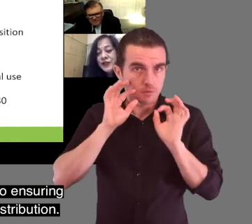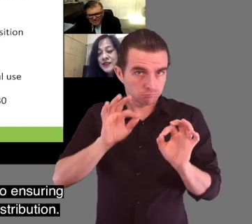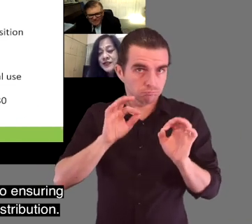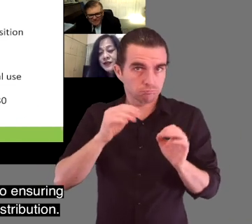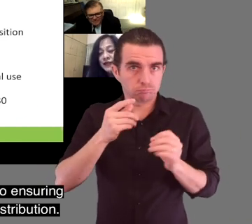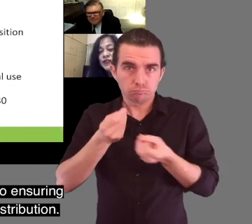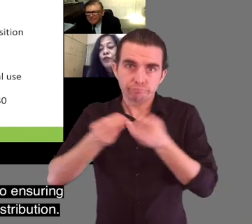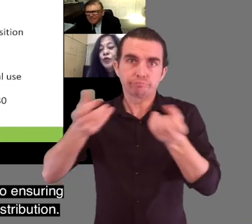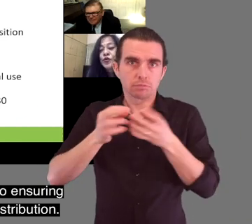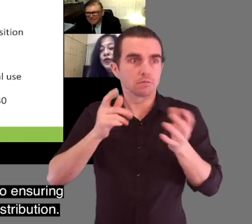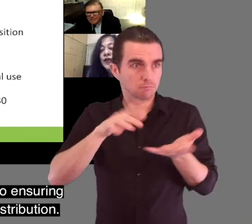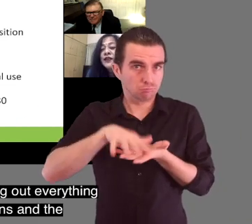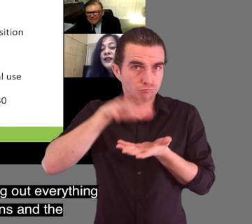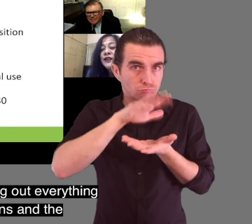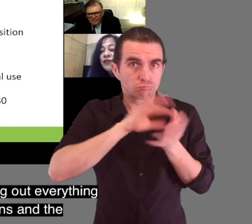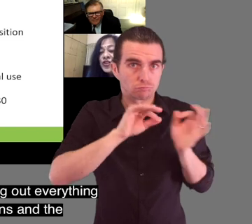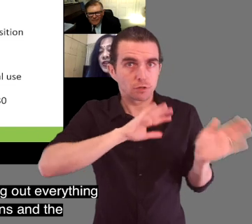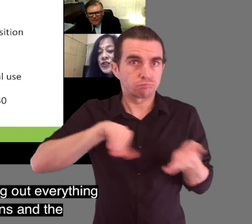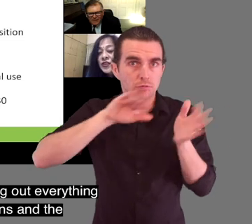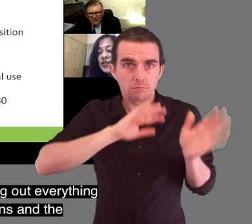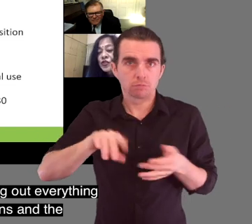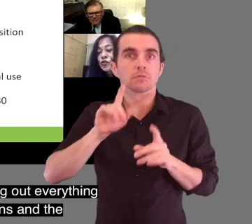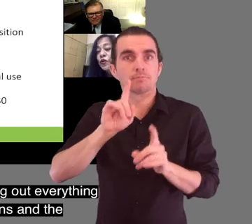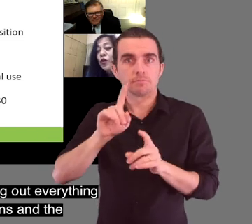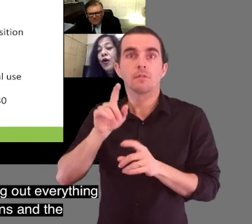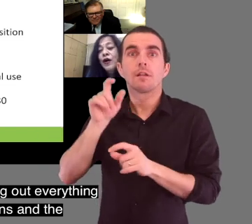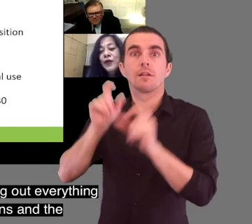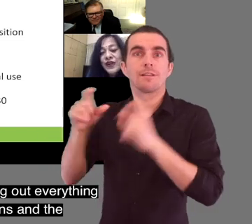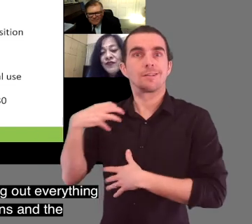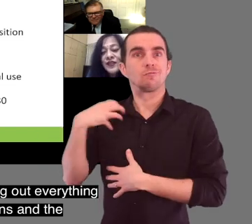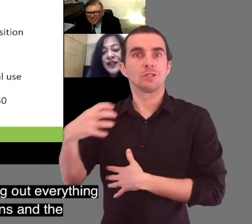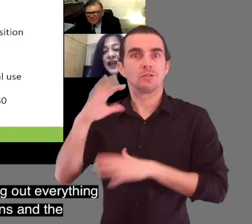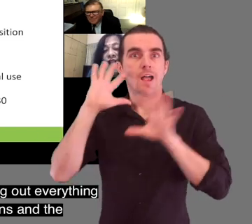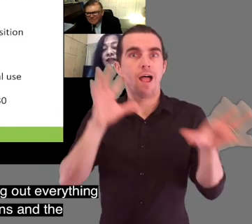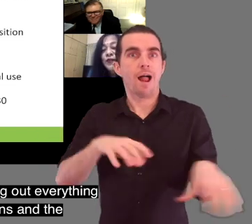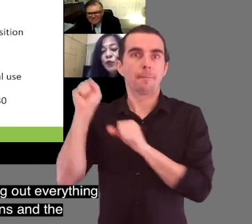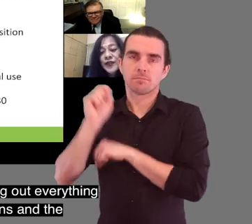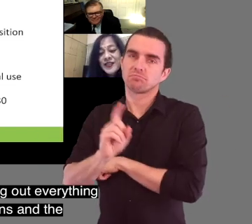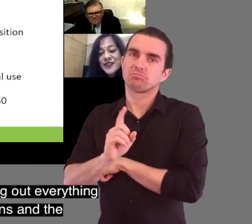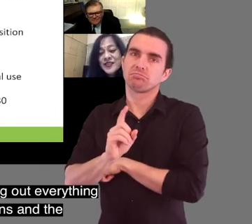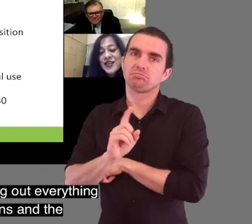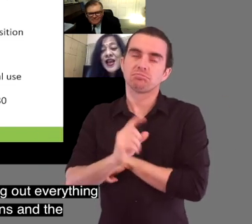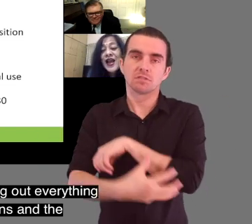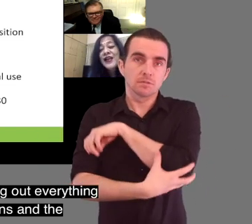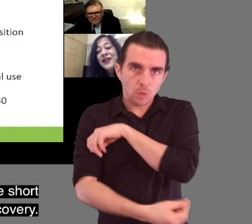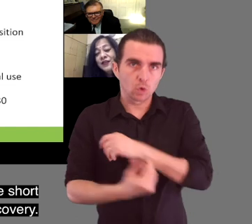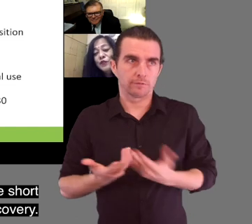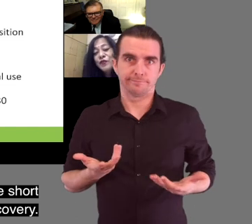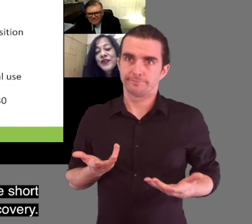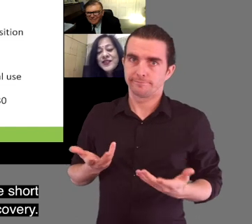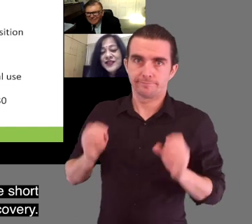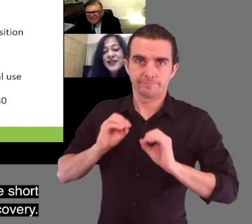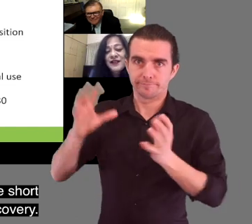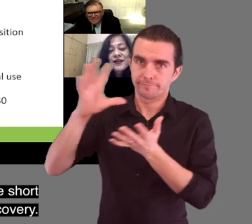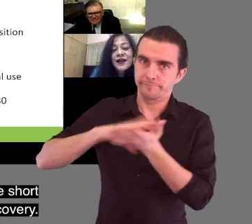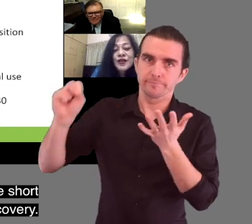equitable distribution. The rich nation should not hog out everything and leave the poor nations and the